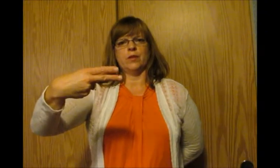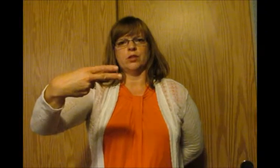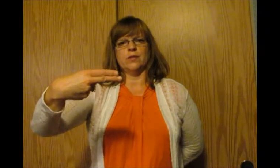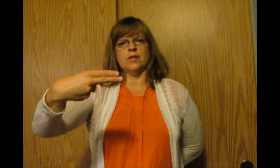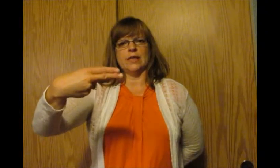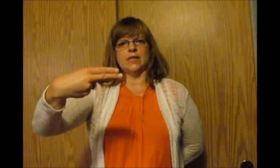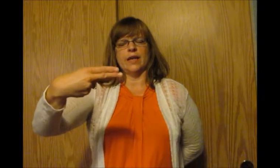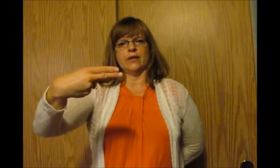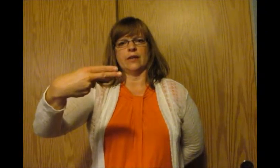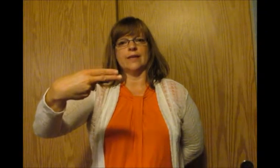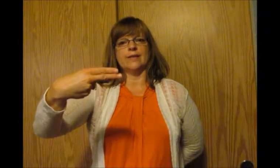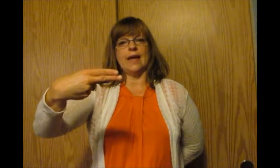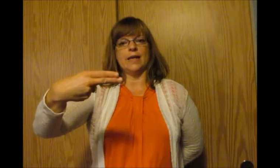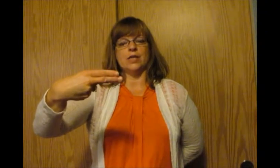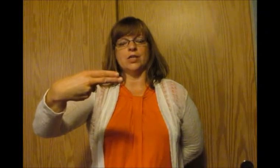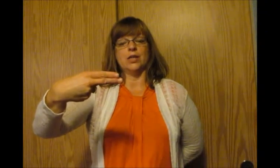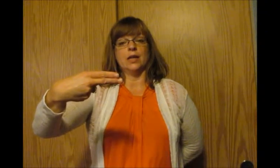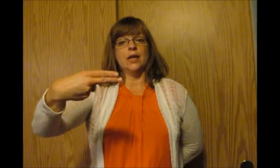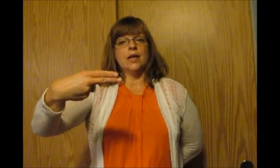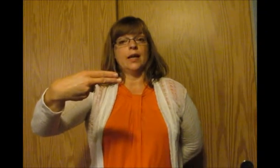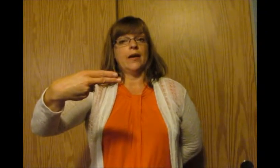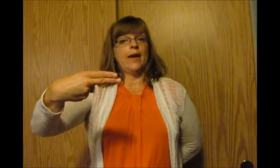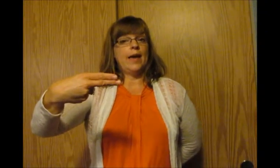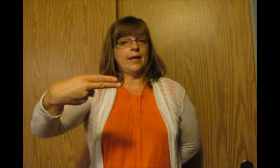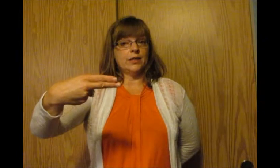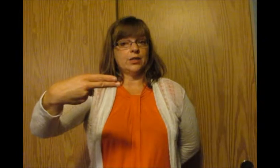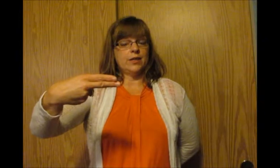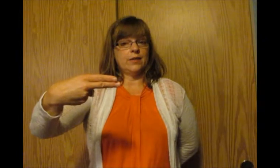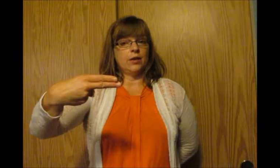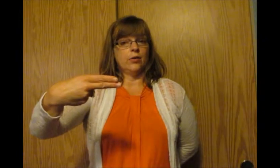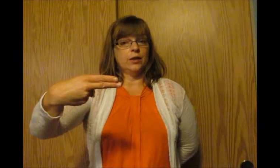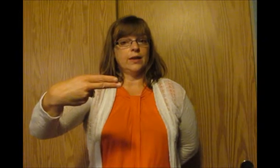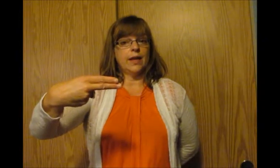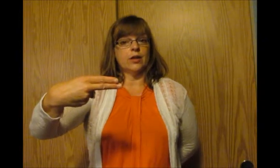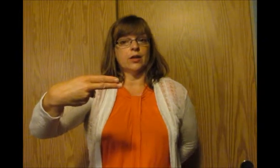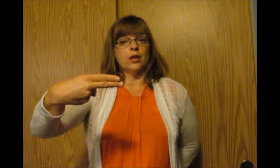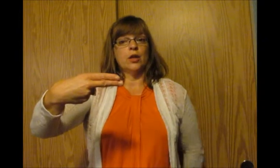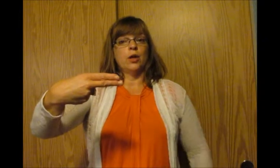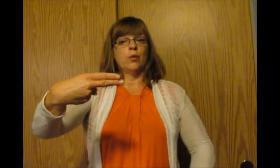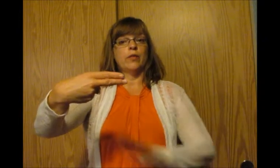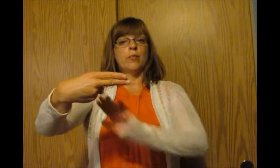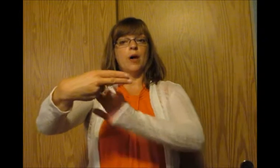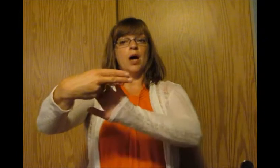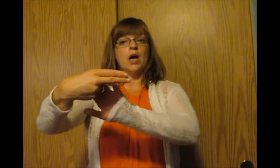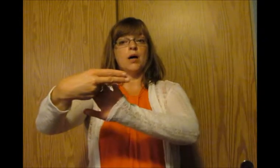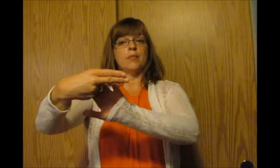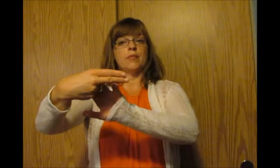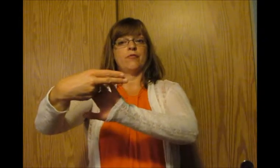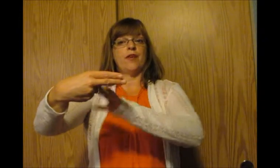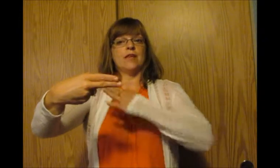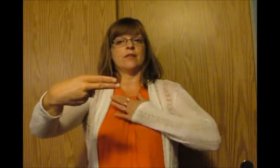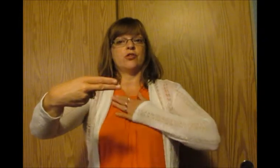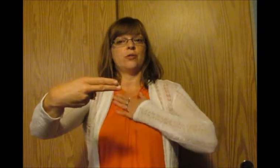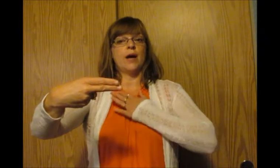just stuck together. That's H. Now, H is the only letter where the palm faces your